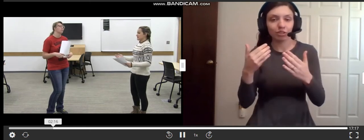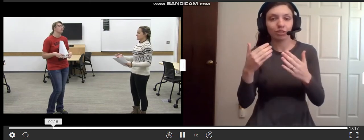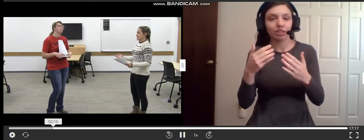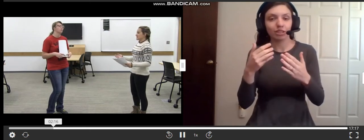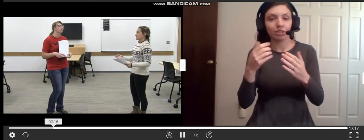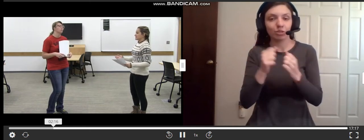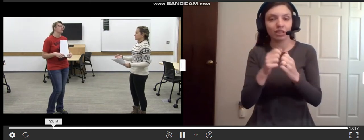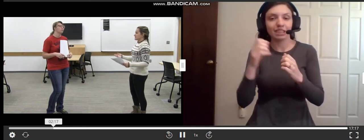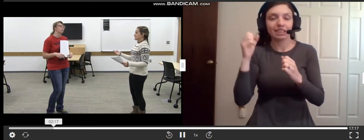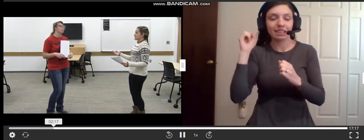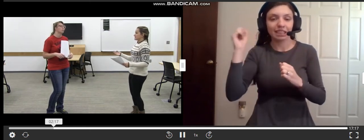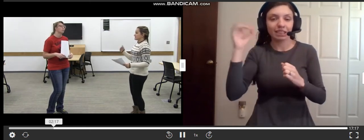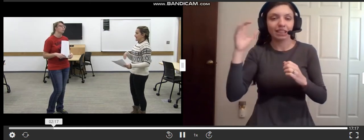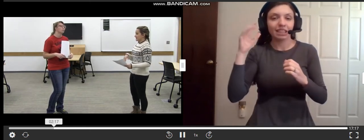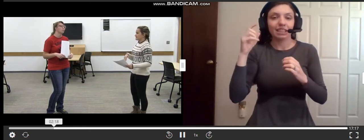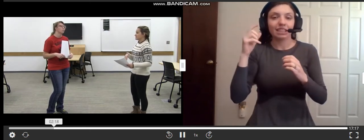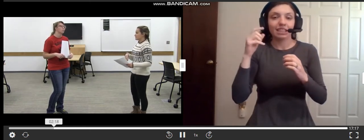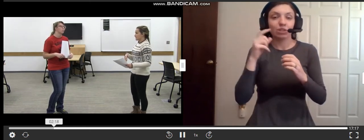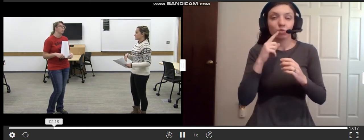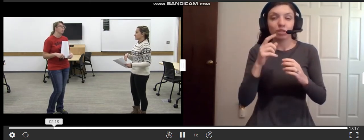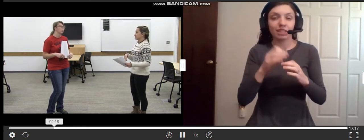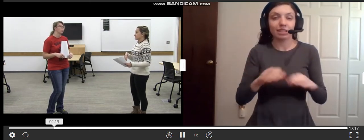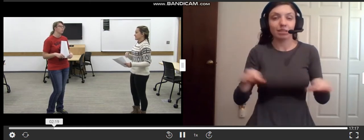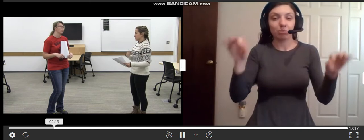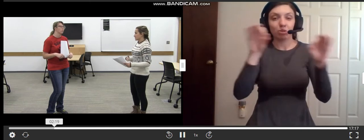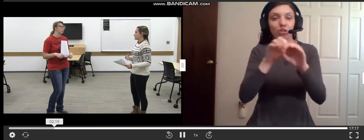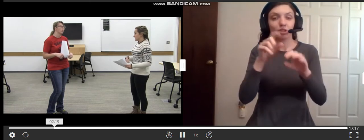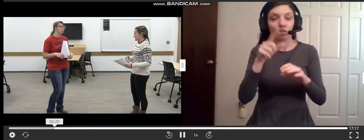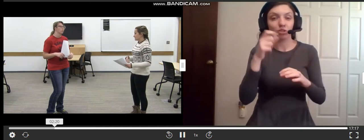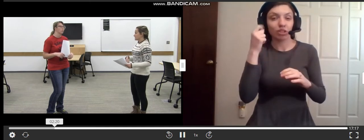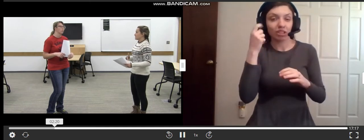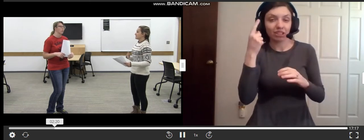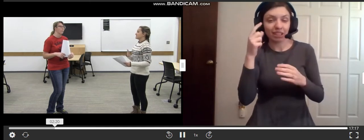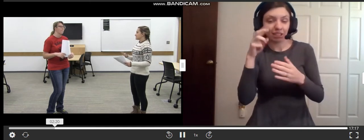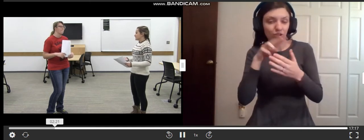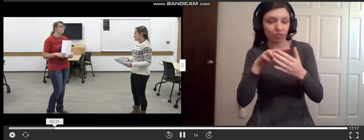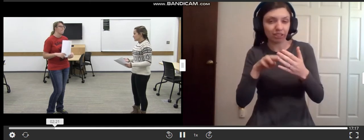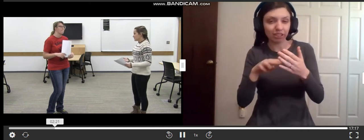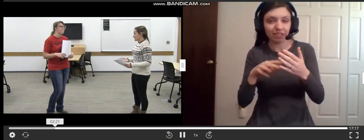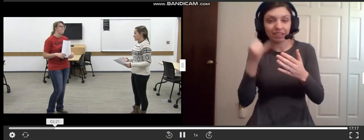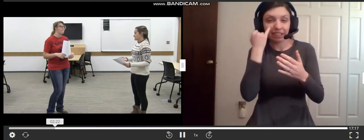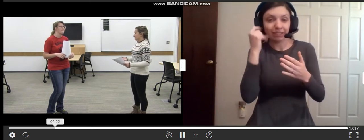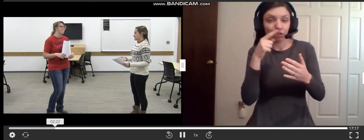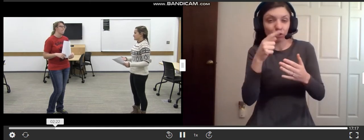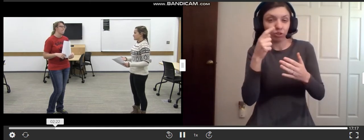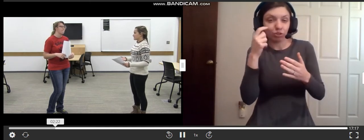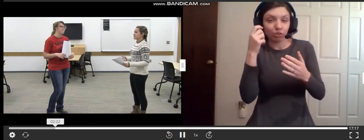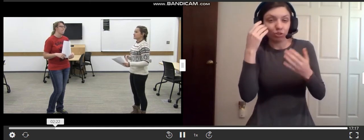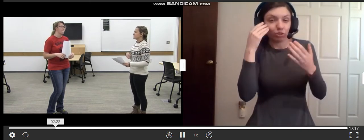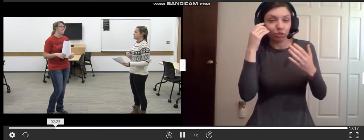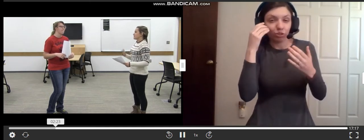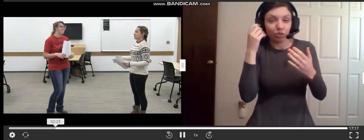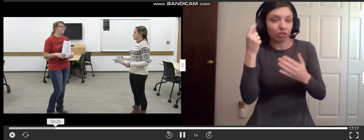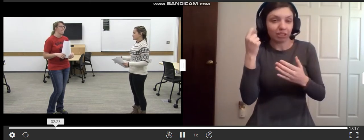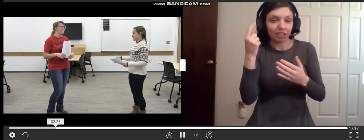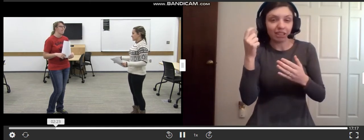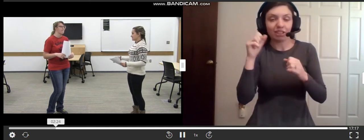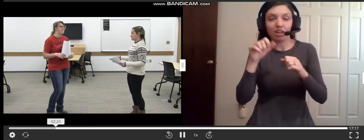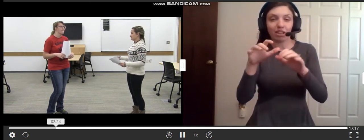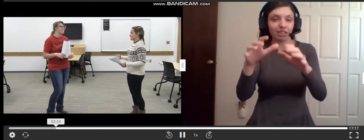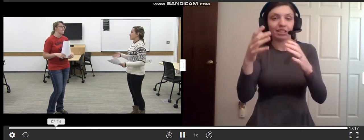it is very easy that you understand the words that you're reading. Because if you don't understand the words, then your